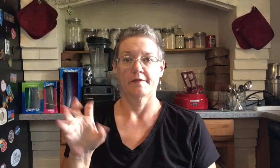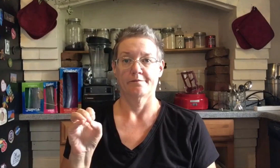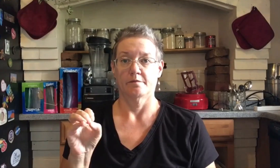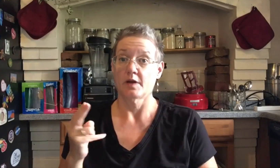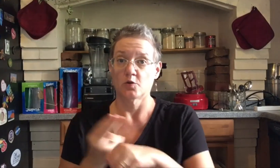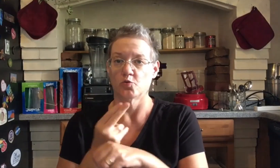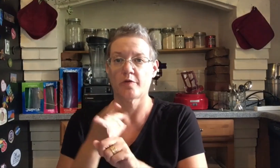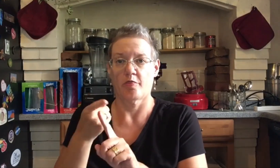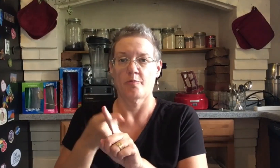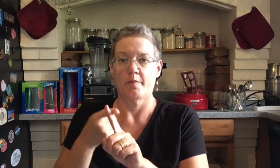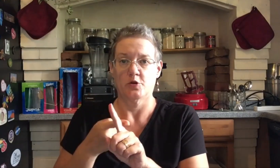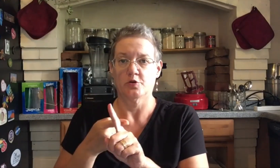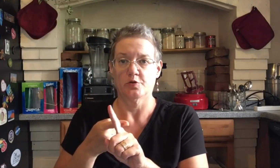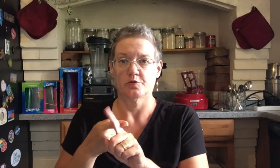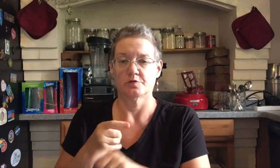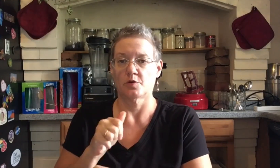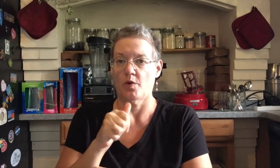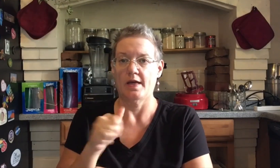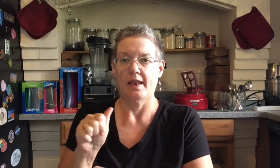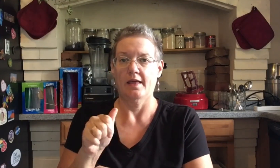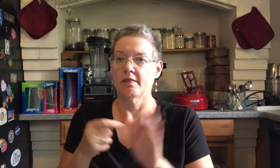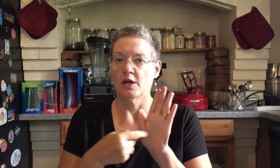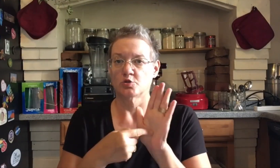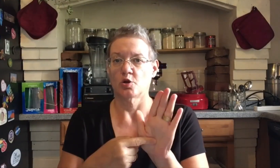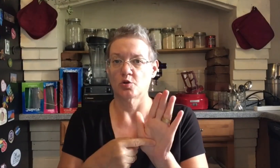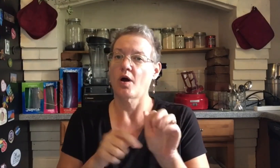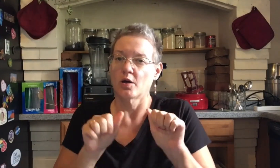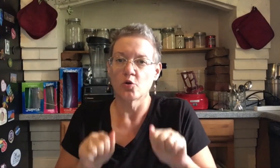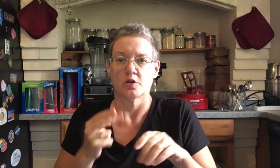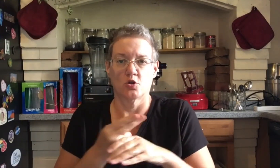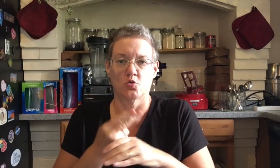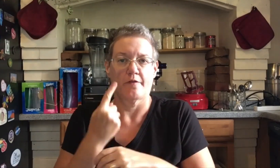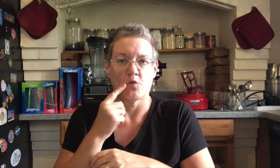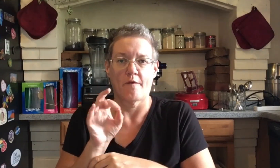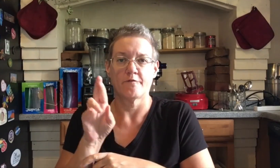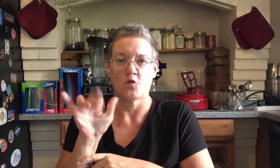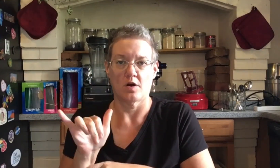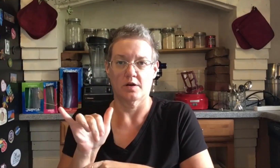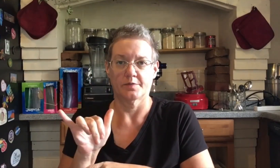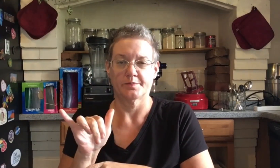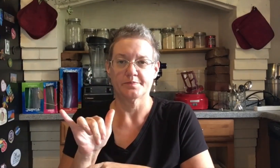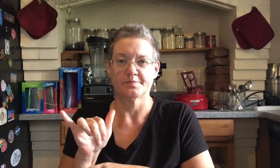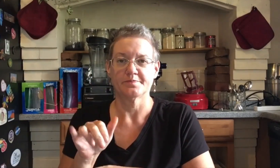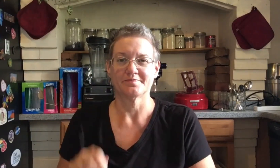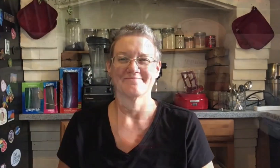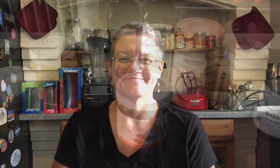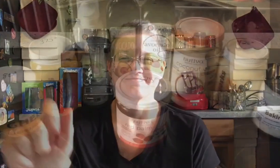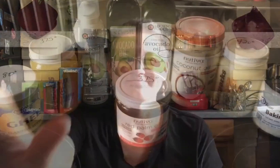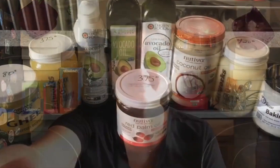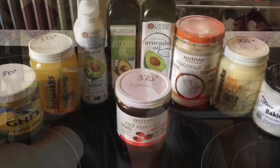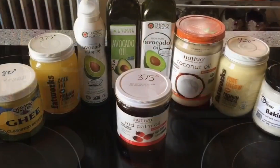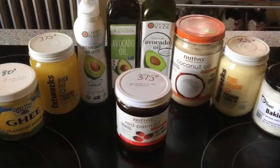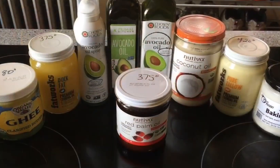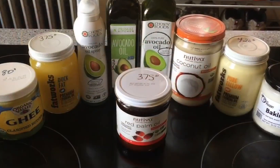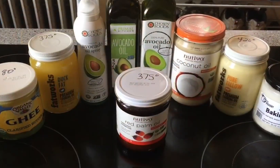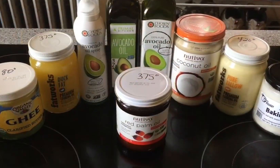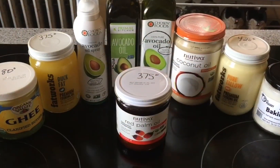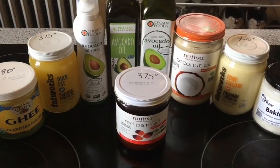I fry at 350 degrees using a thermometer. You can use any of these oils that I show you for frying.